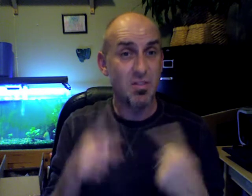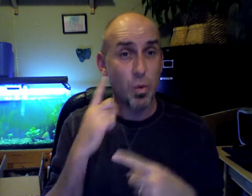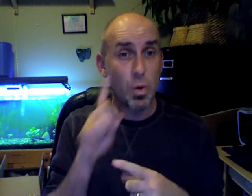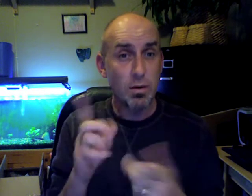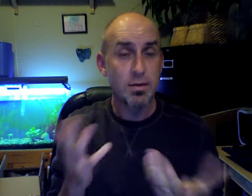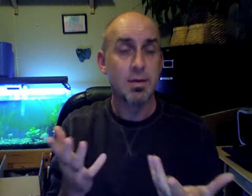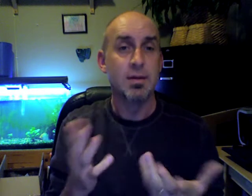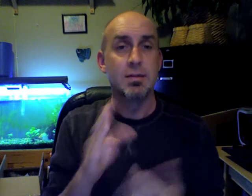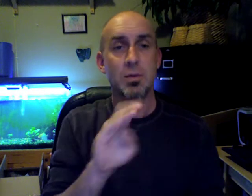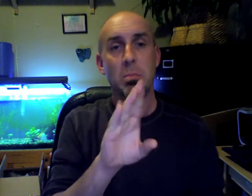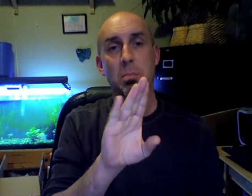for. So,